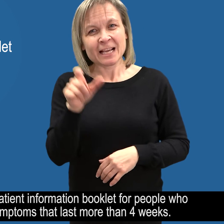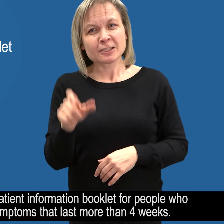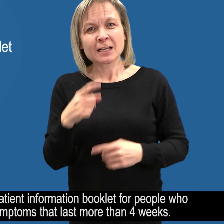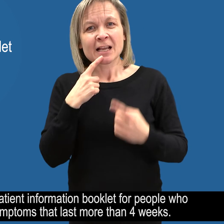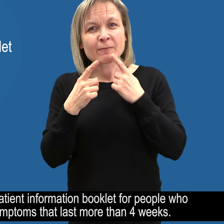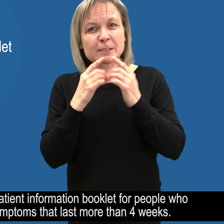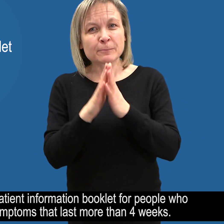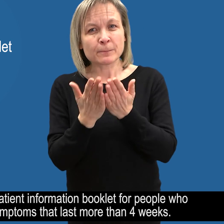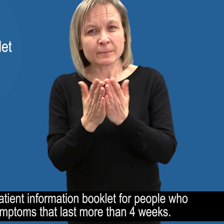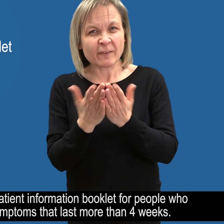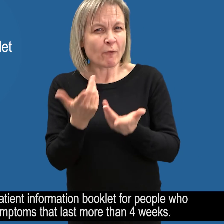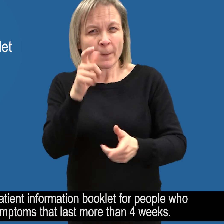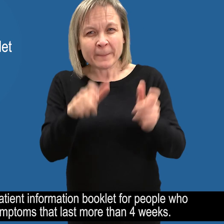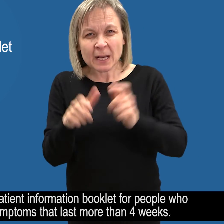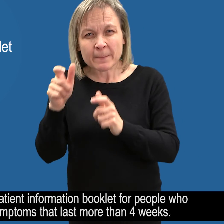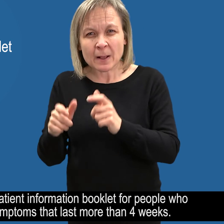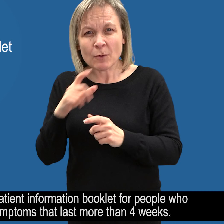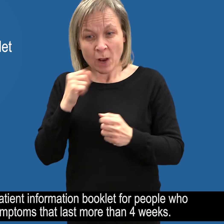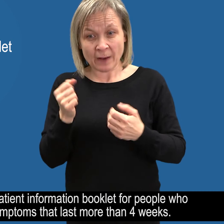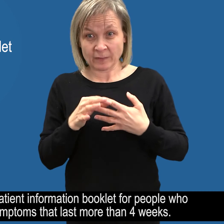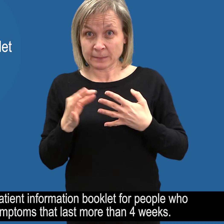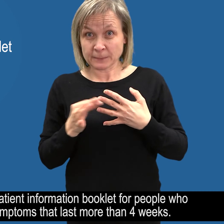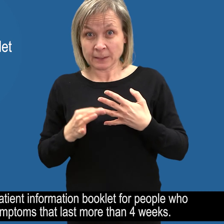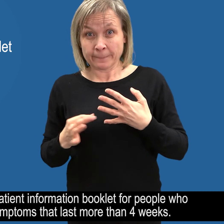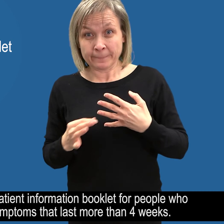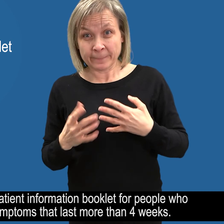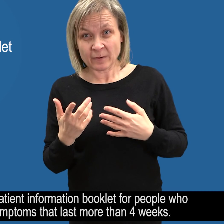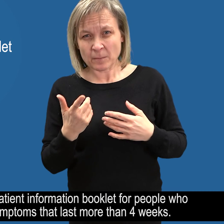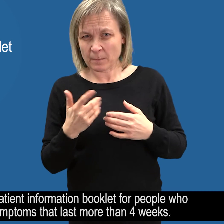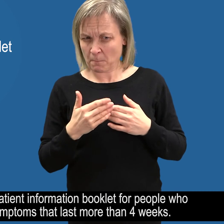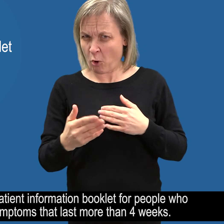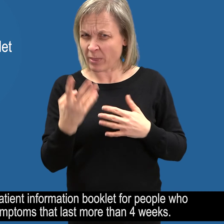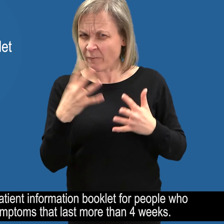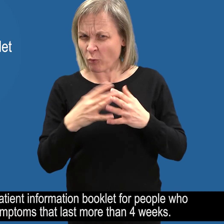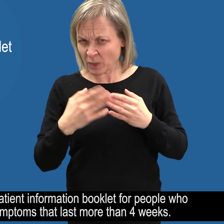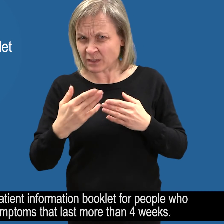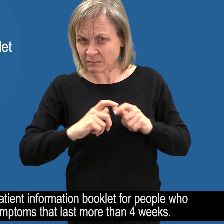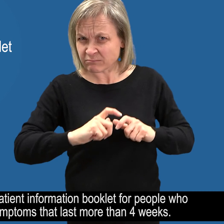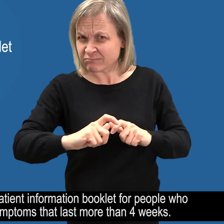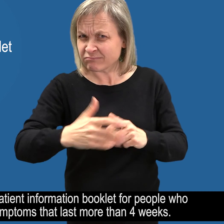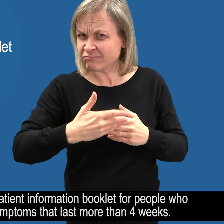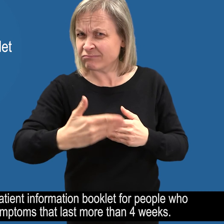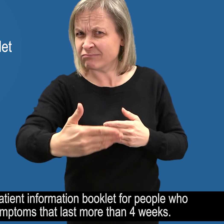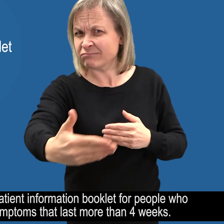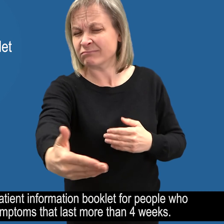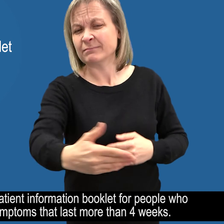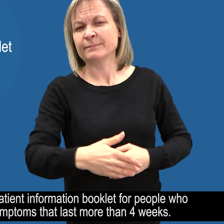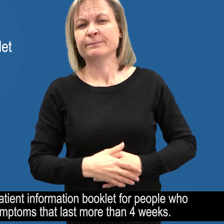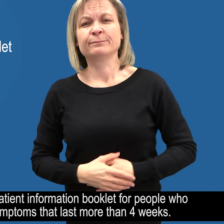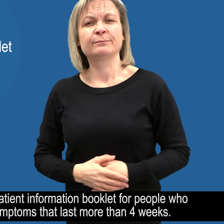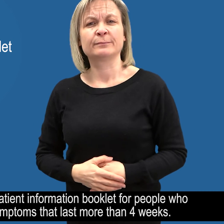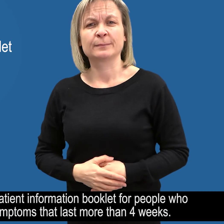There's a patient information booklet for people who have symptoms that last more than 4 weeks.